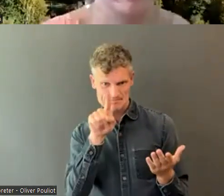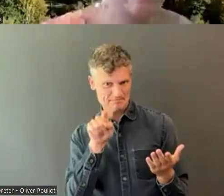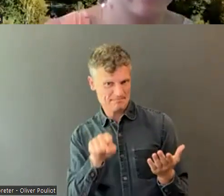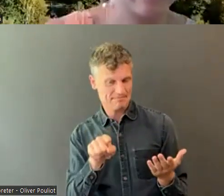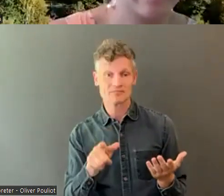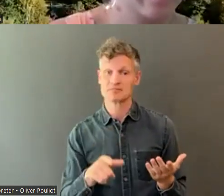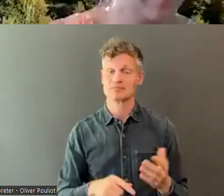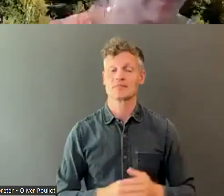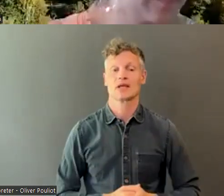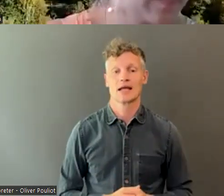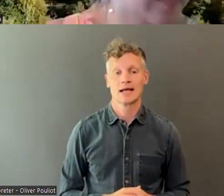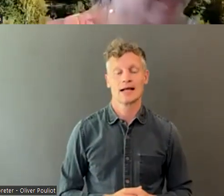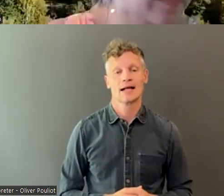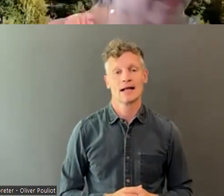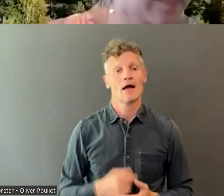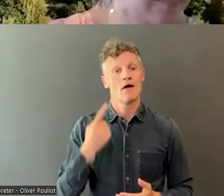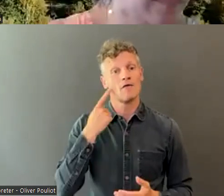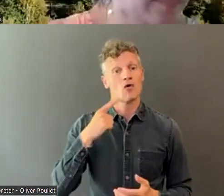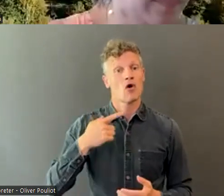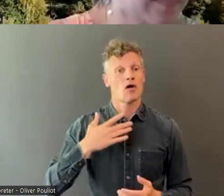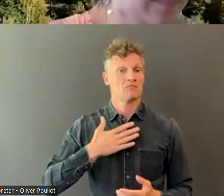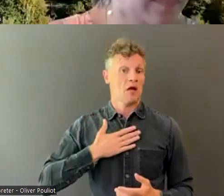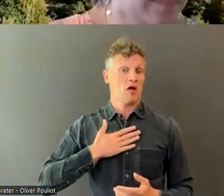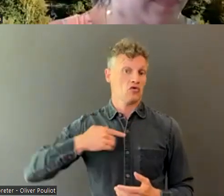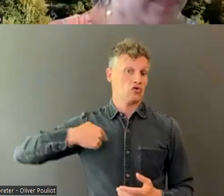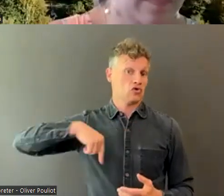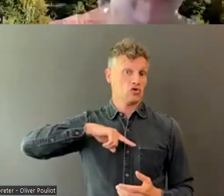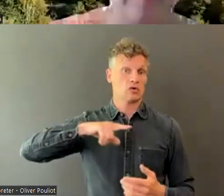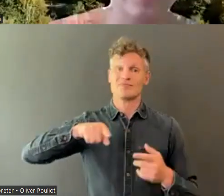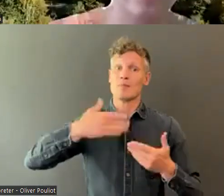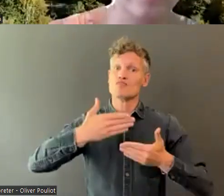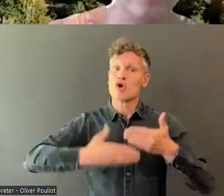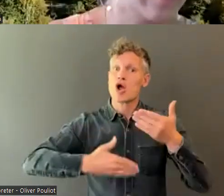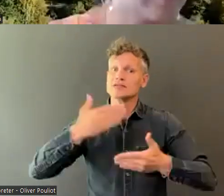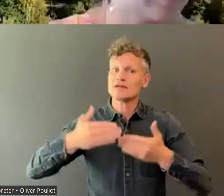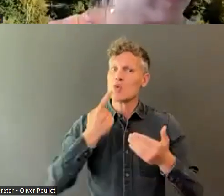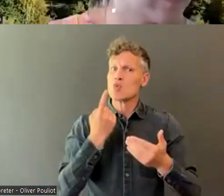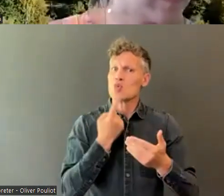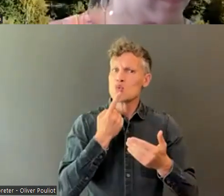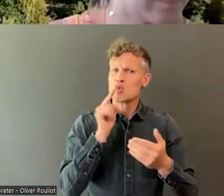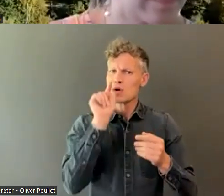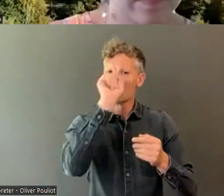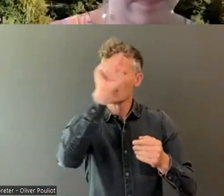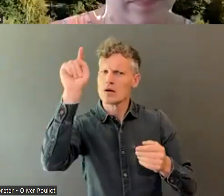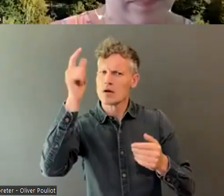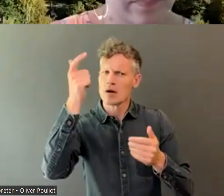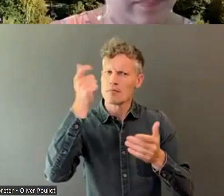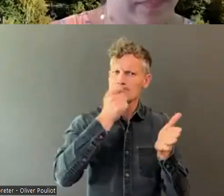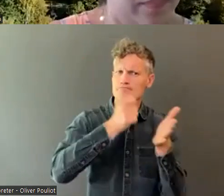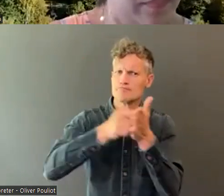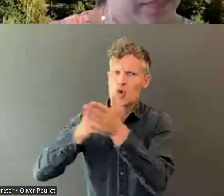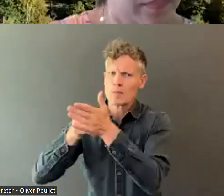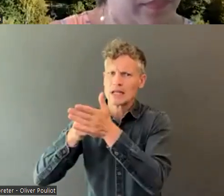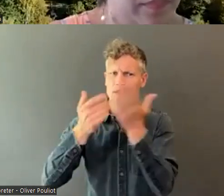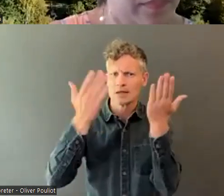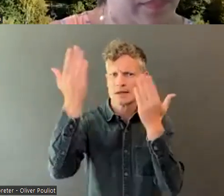mean, it comes down to drilling down when you're in that procurement process, is bringing people with disabilities into the mix. And